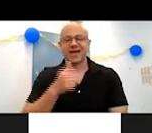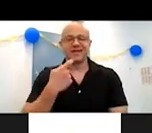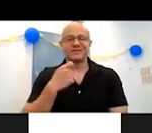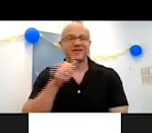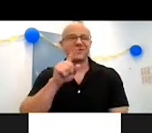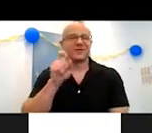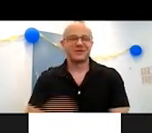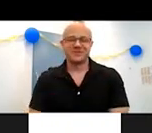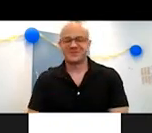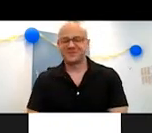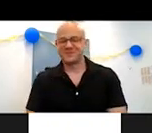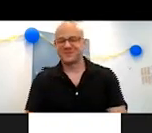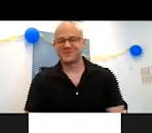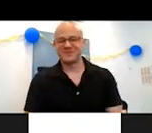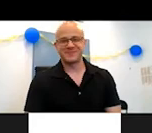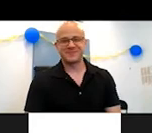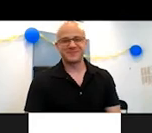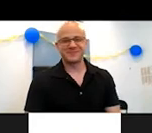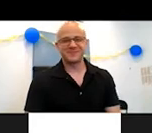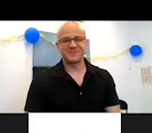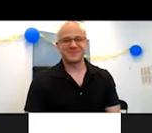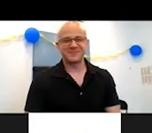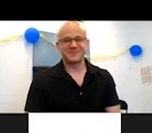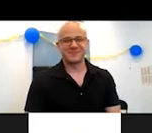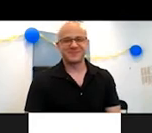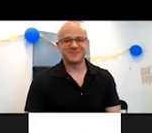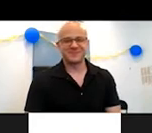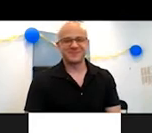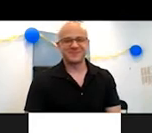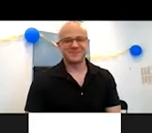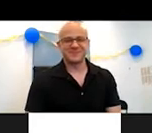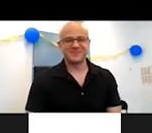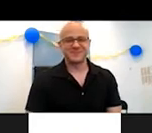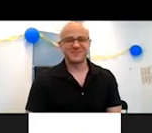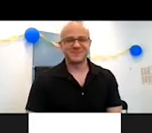I'm not gonna bite because I can't do Zoom, but.